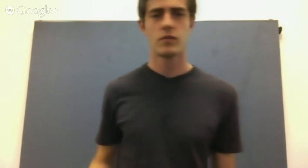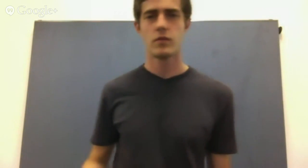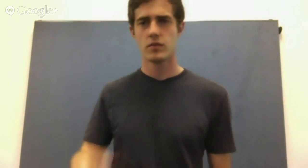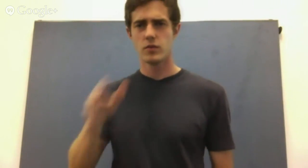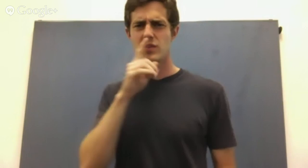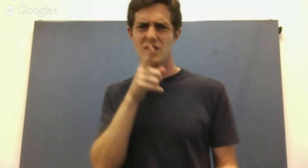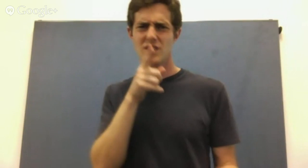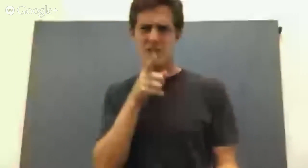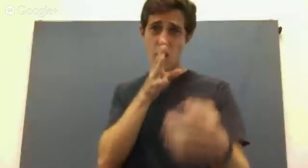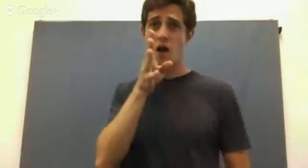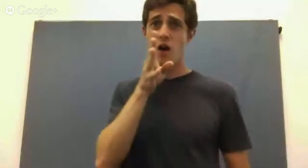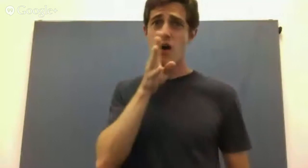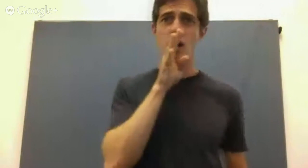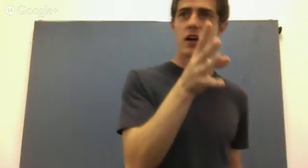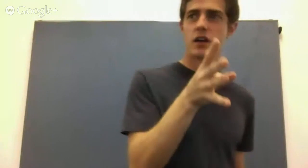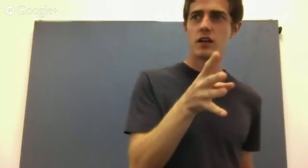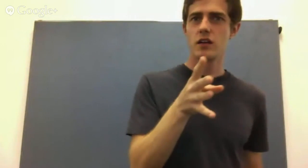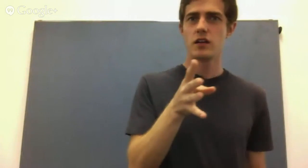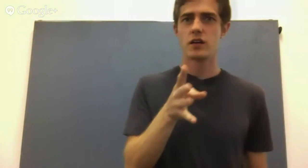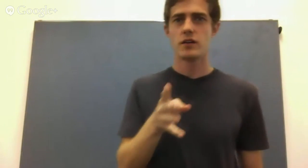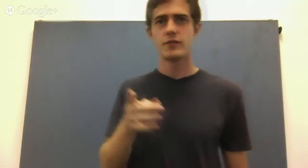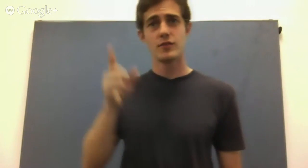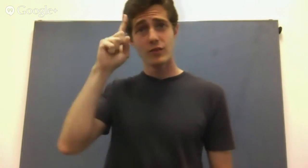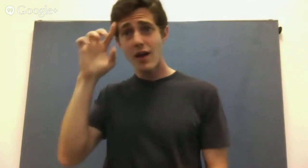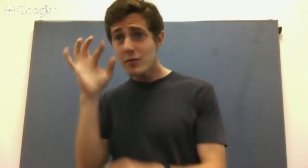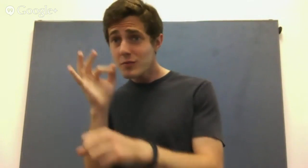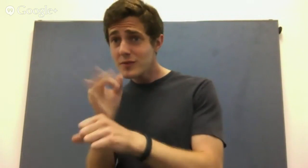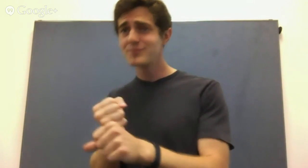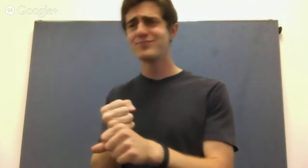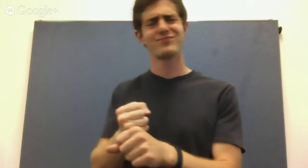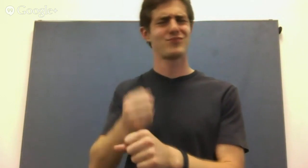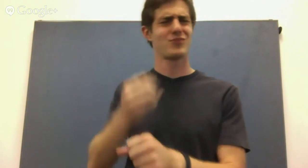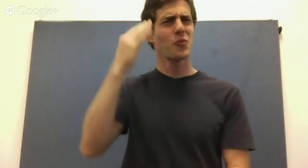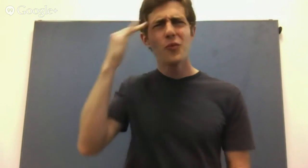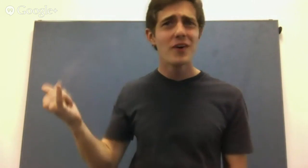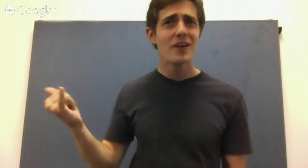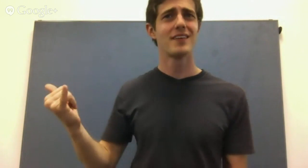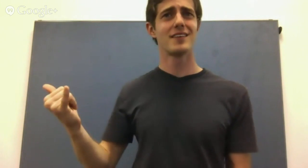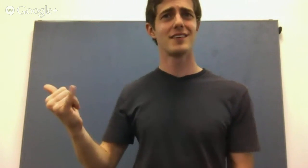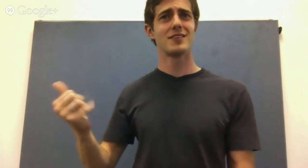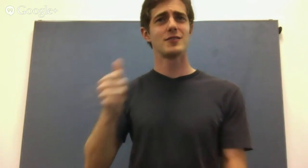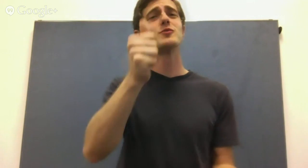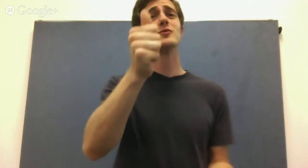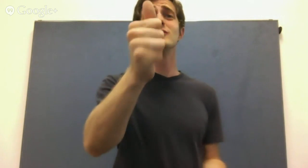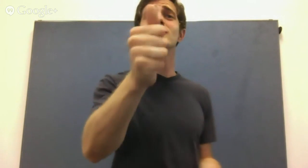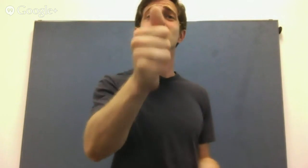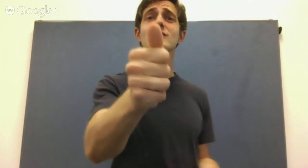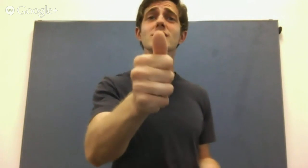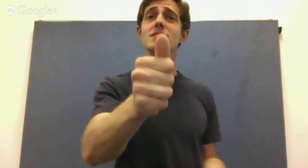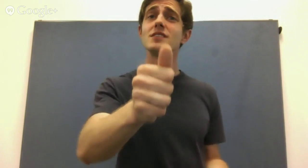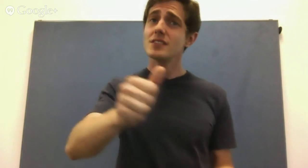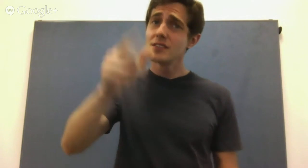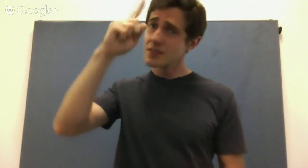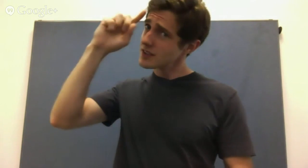You still talking, don't trust me too much. Believe in